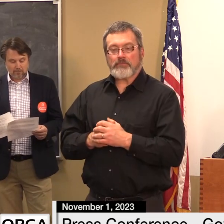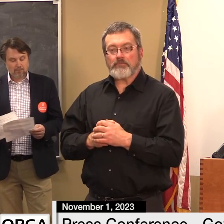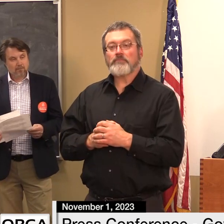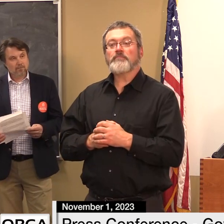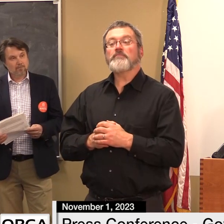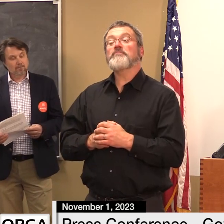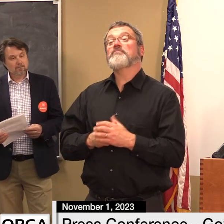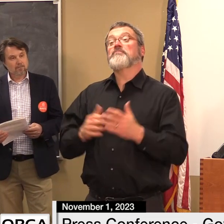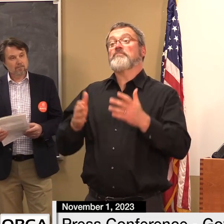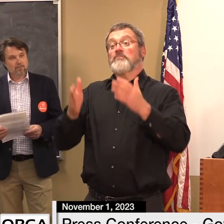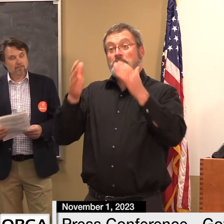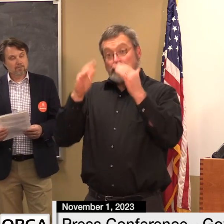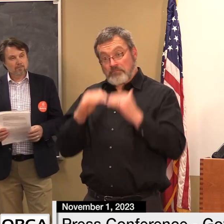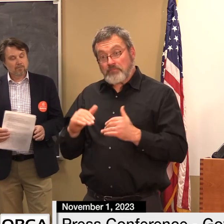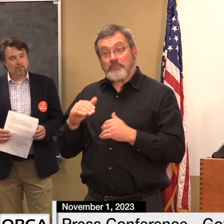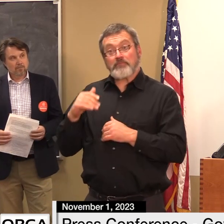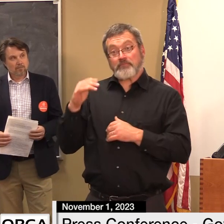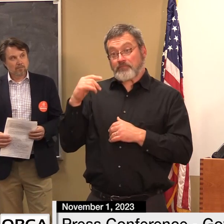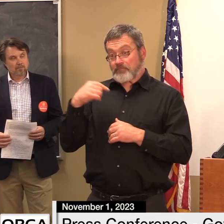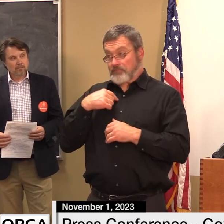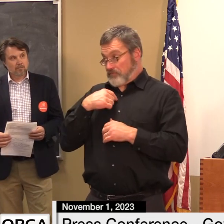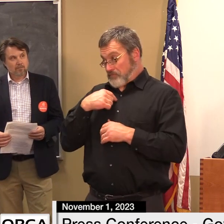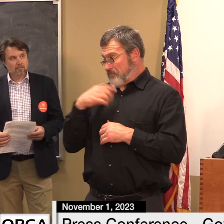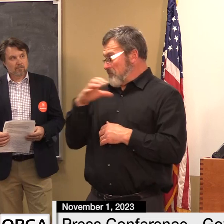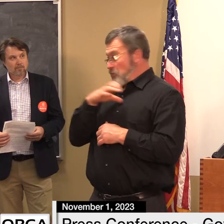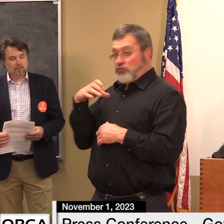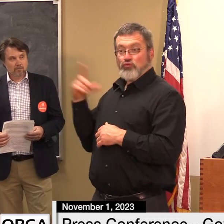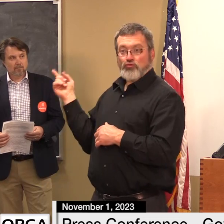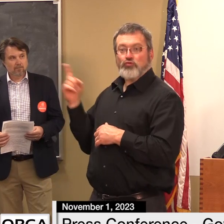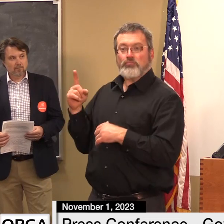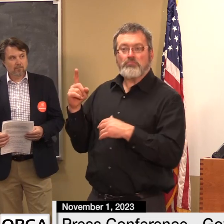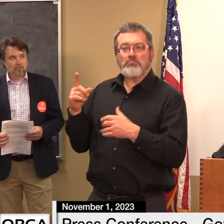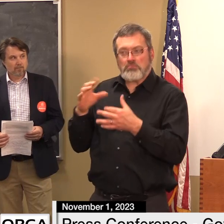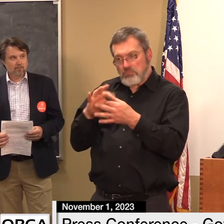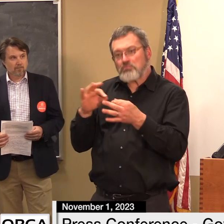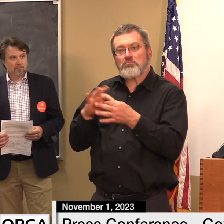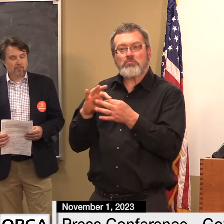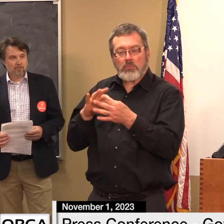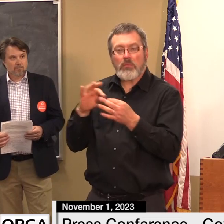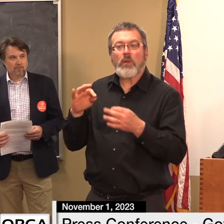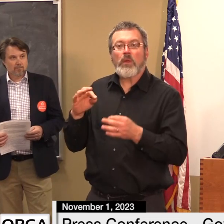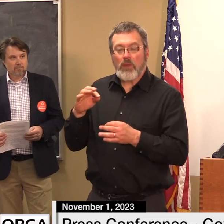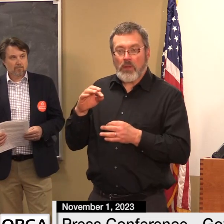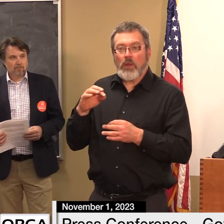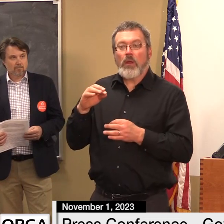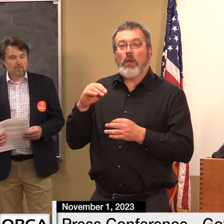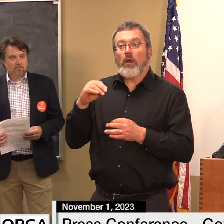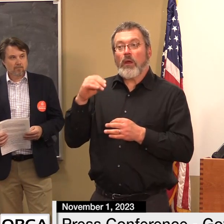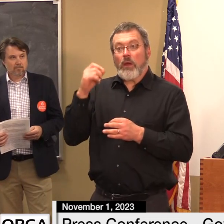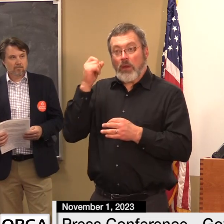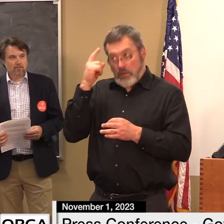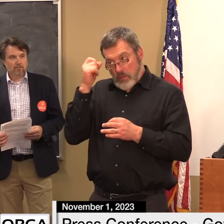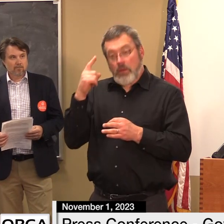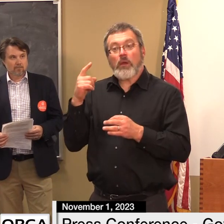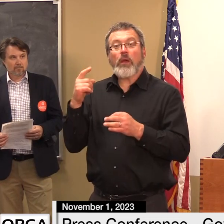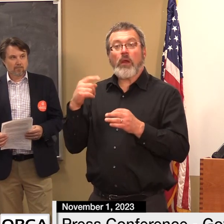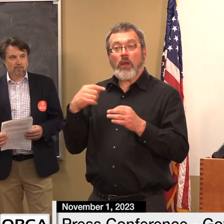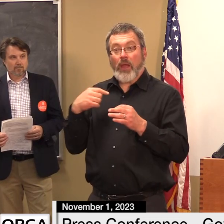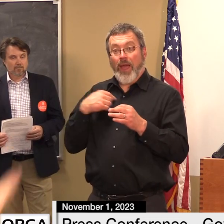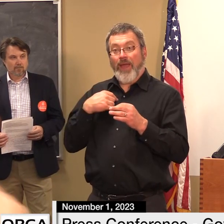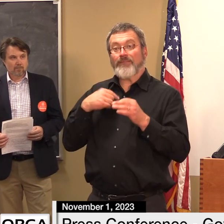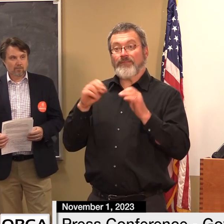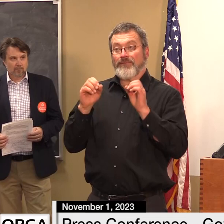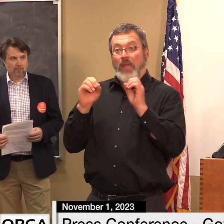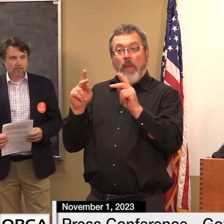This, you'll hear this from Commissioner Winters, but through the Community Action Agencies and the Office of Economic Opportunity at DCF, there are opportunities for